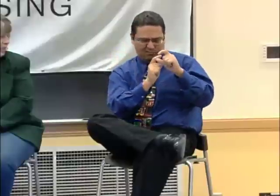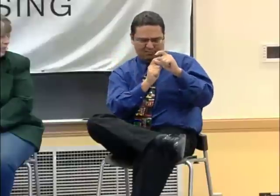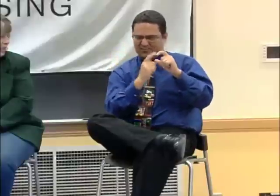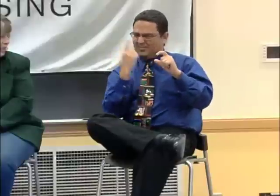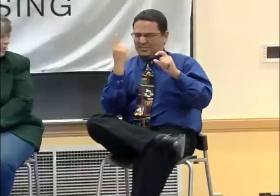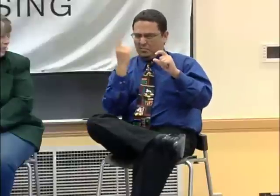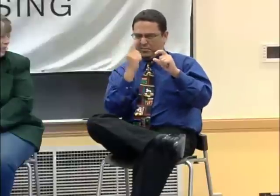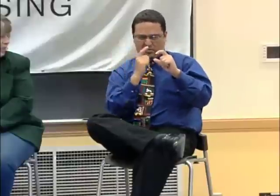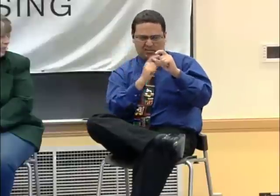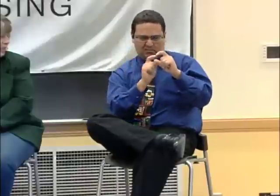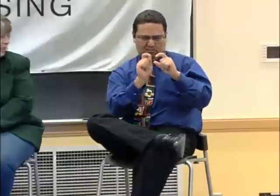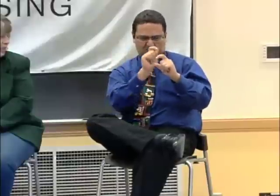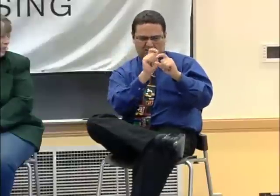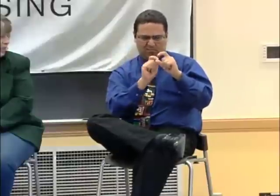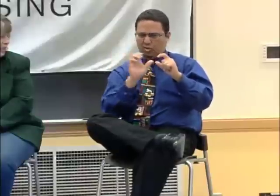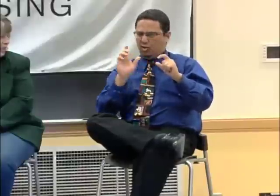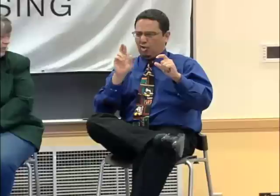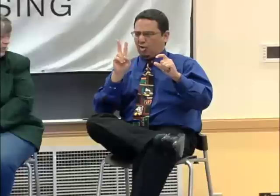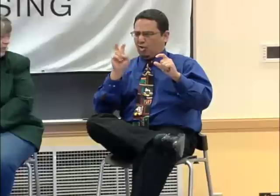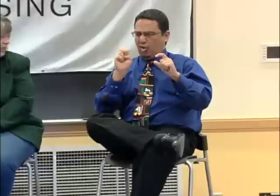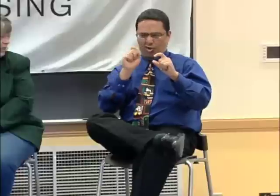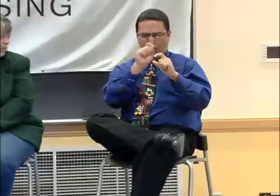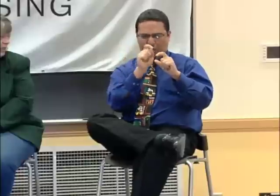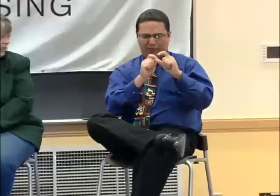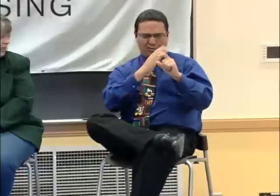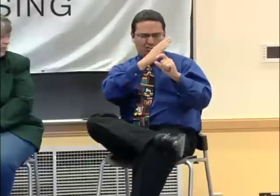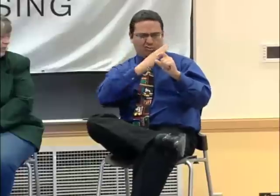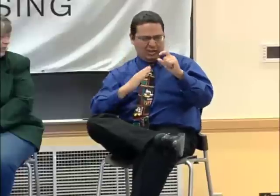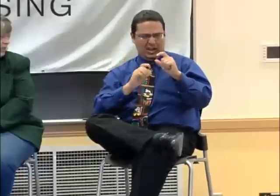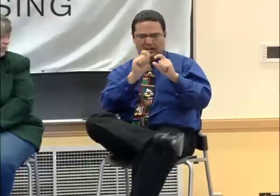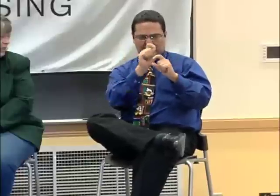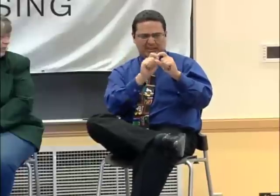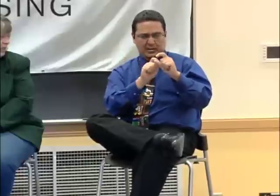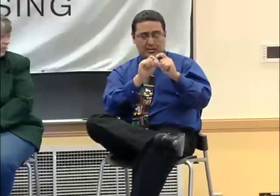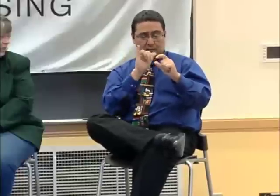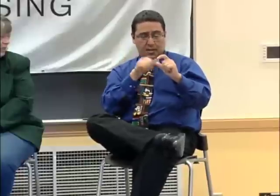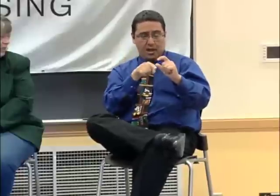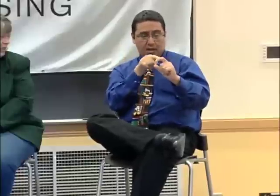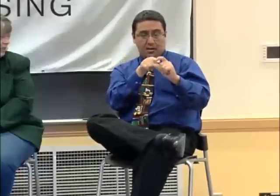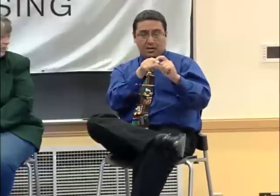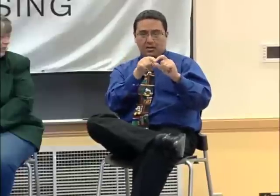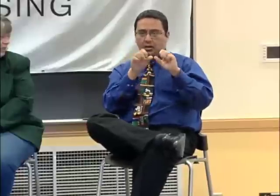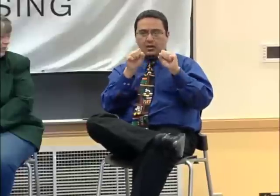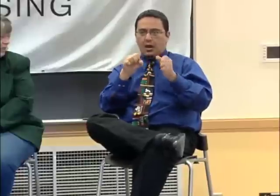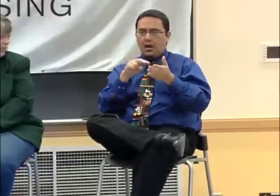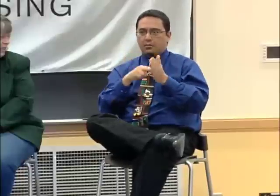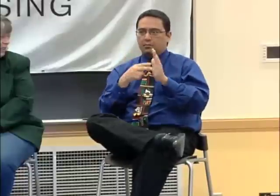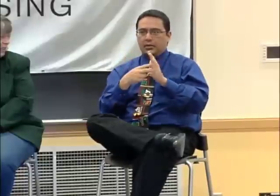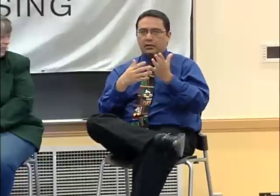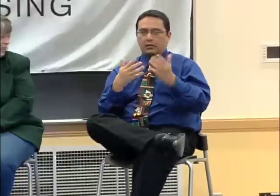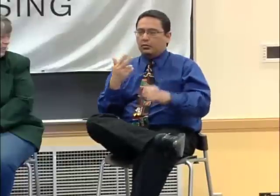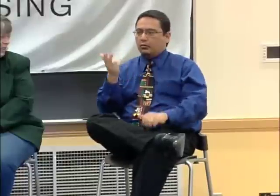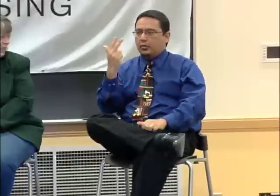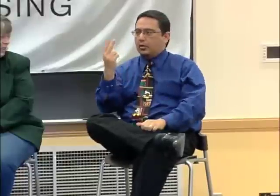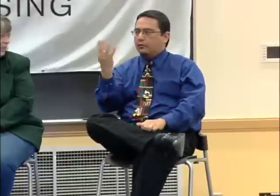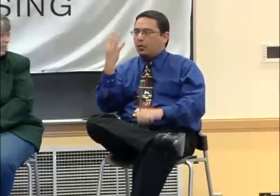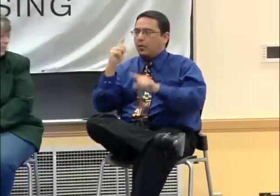symbol for their language. I don't know, it maybe looks something like this, and it has a line and 2 lines and a dot. What does that